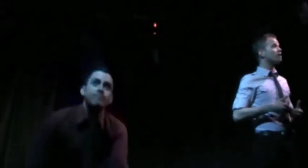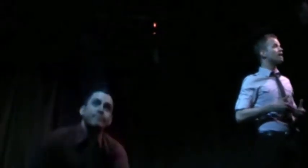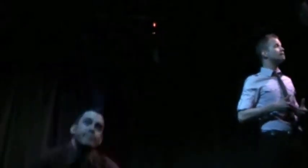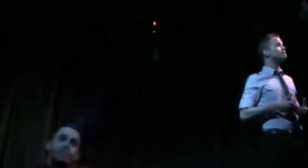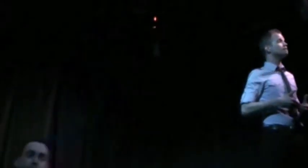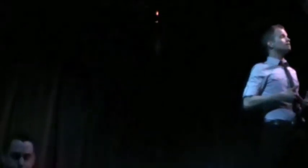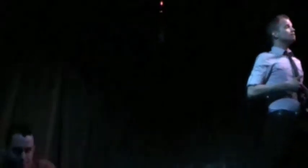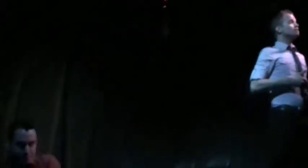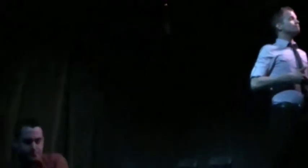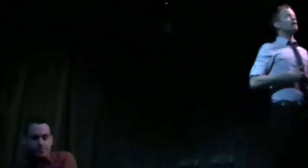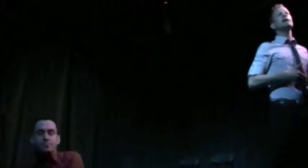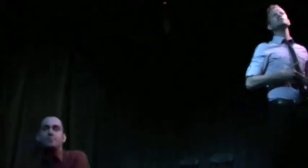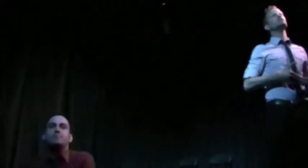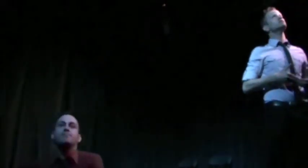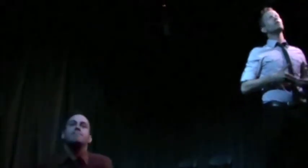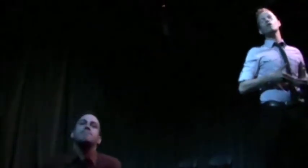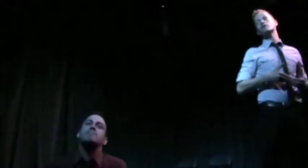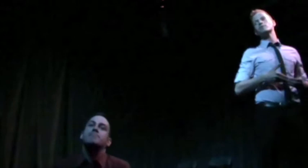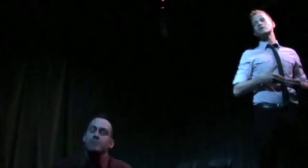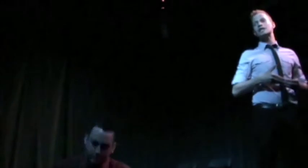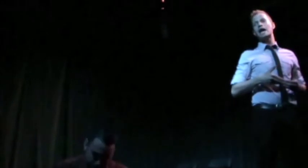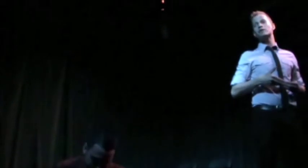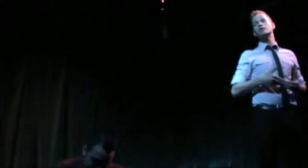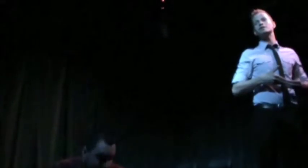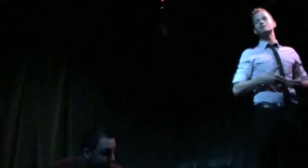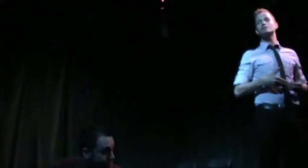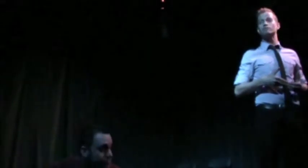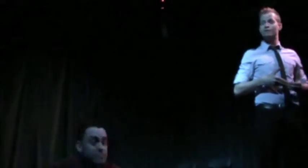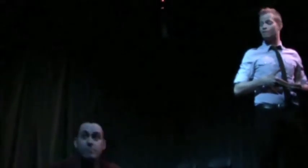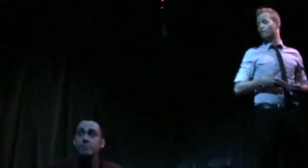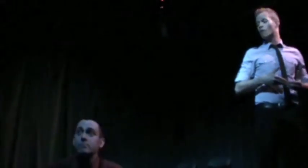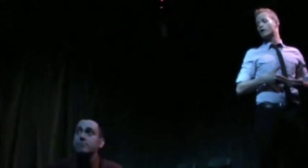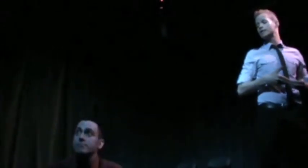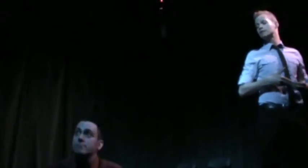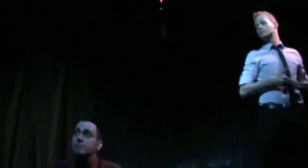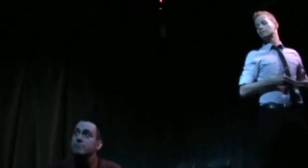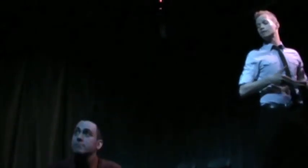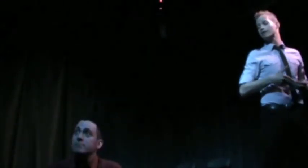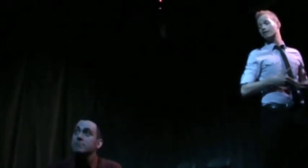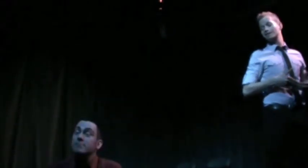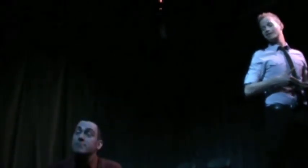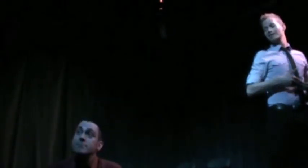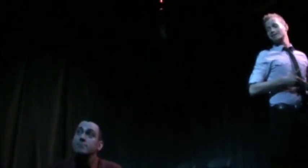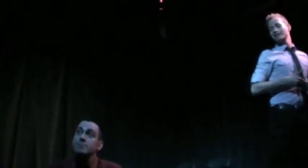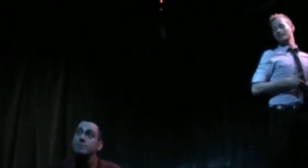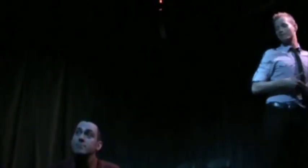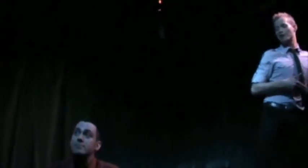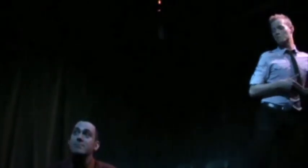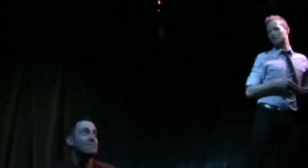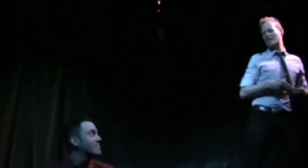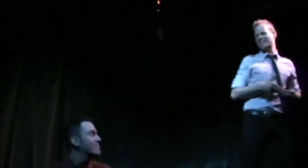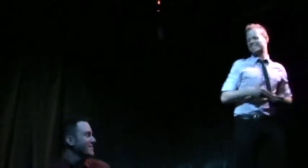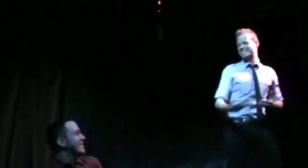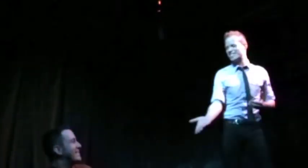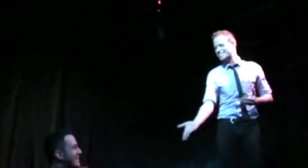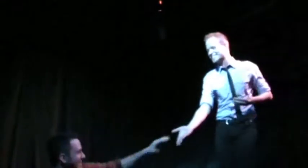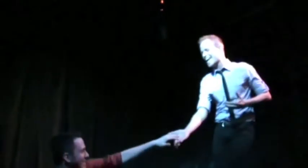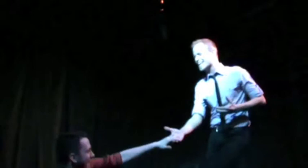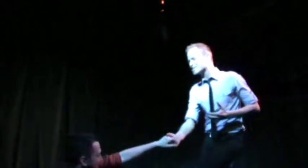crime. Pages were torn from their diaries written for him. They were jealous because Jesus had a